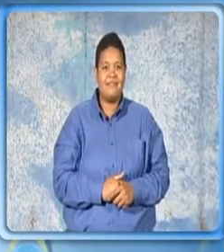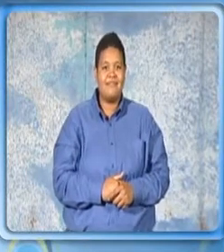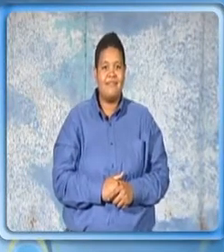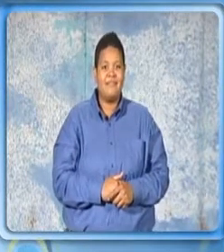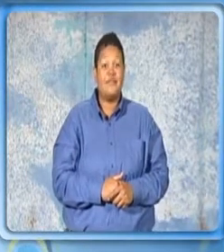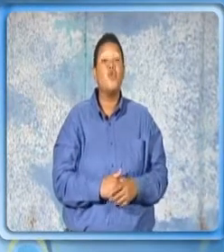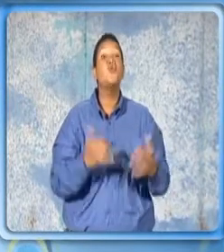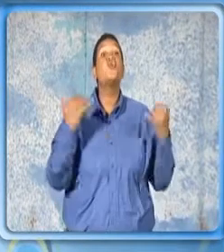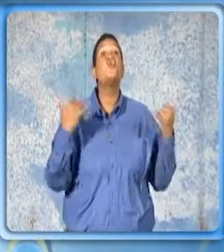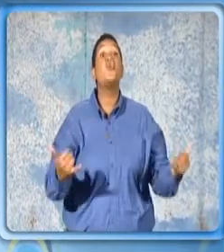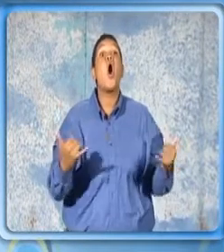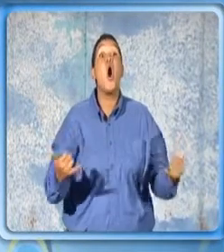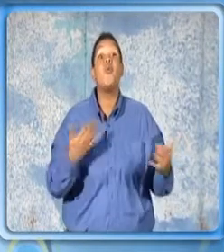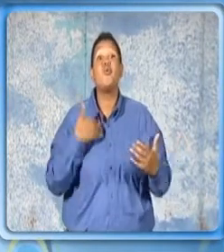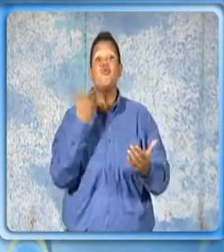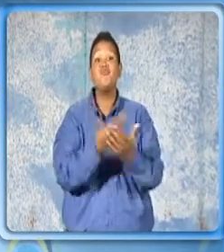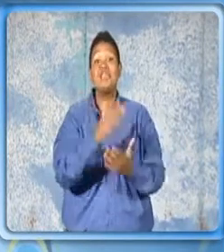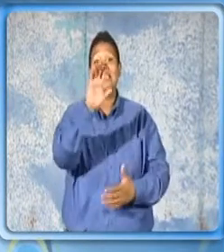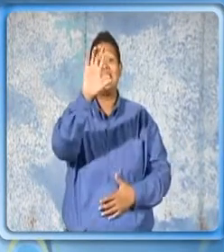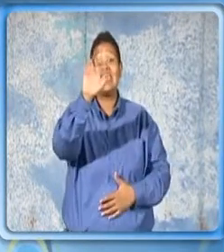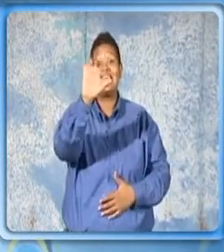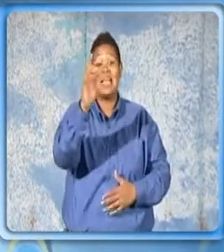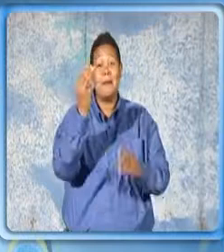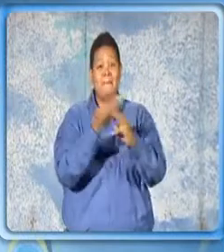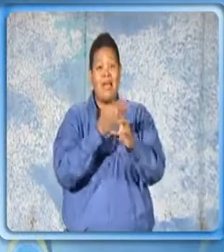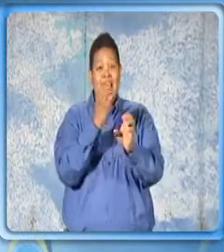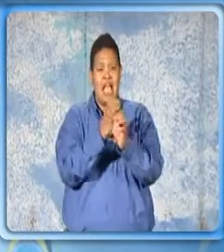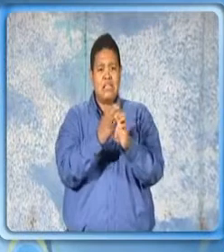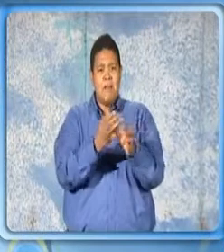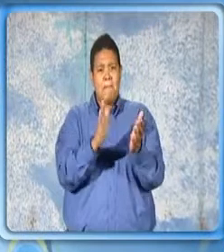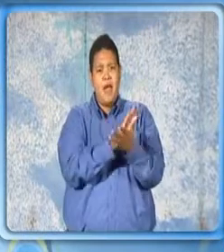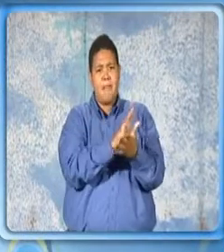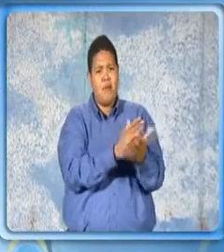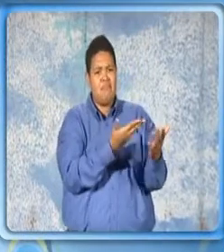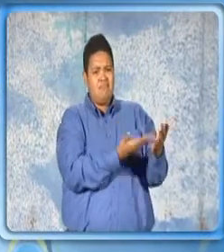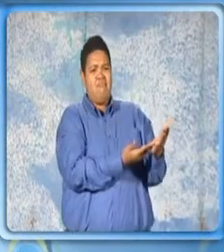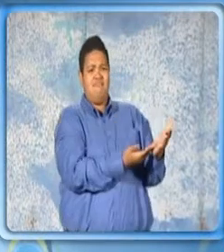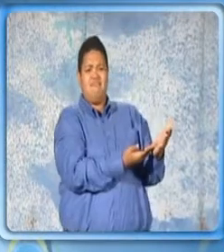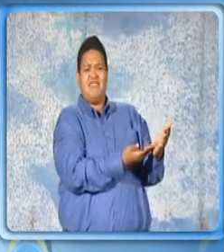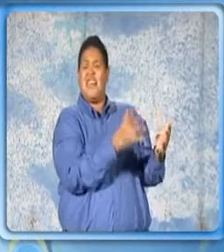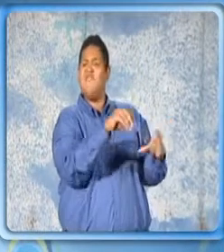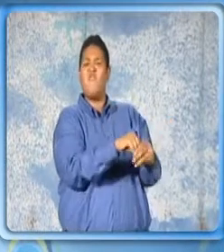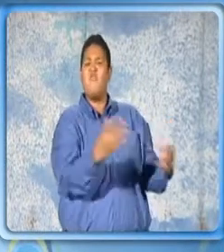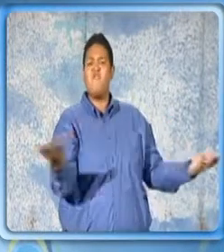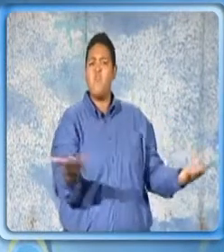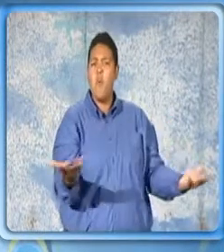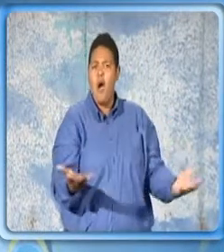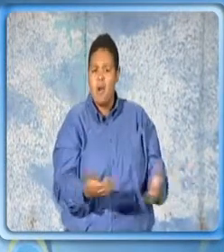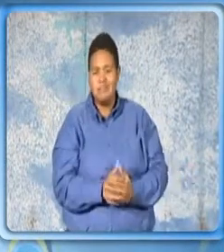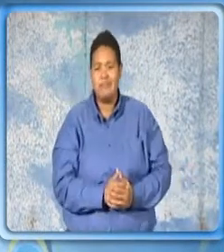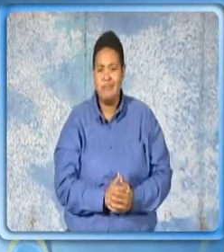Now we come to the CSEC math exam itself. What does this entail?